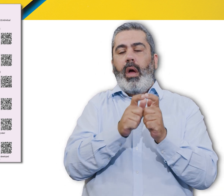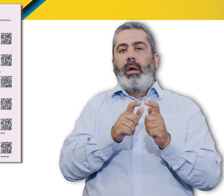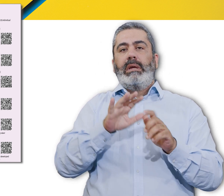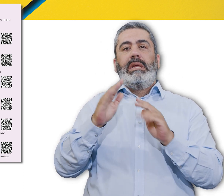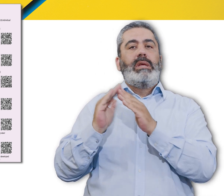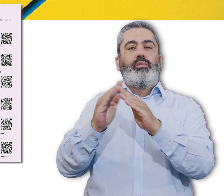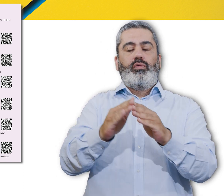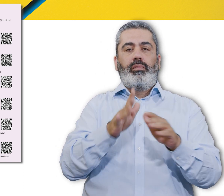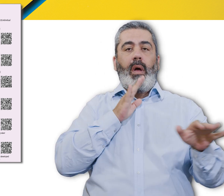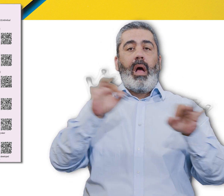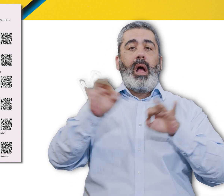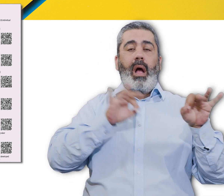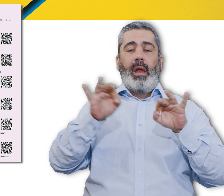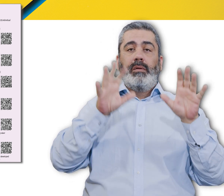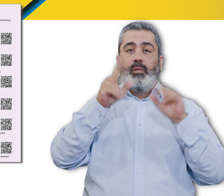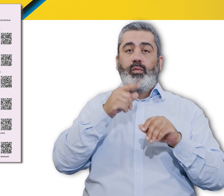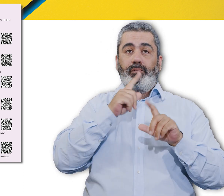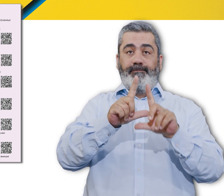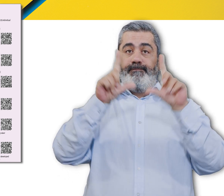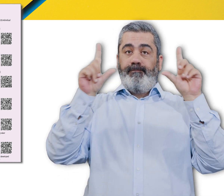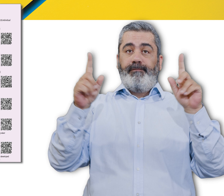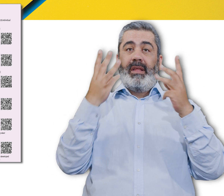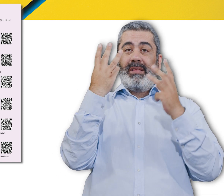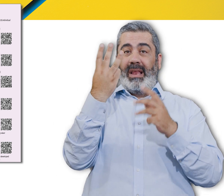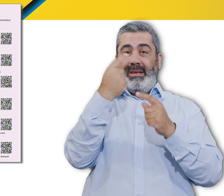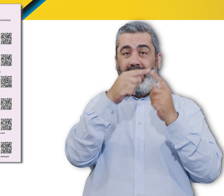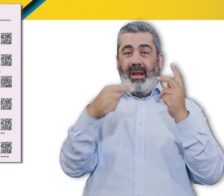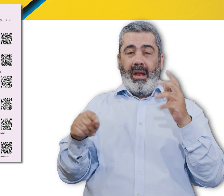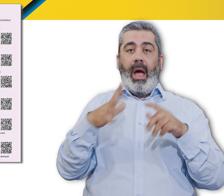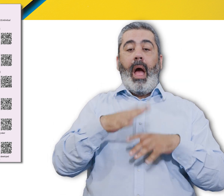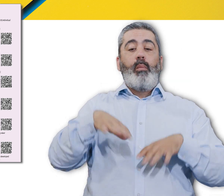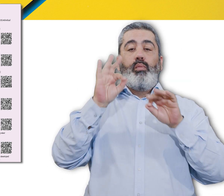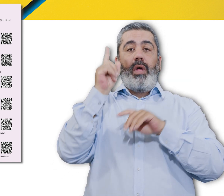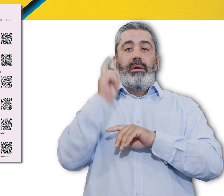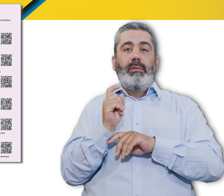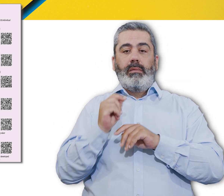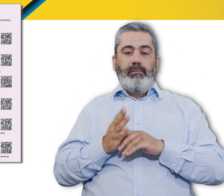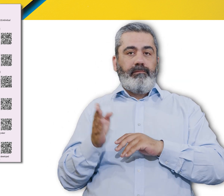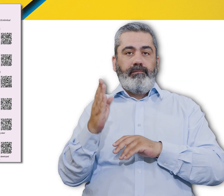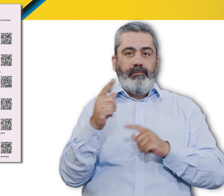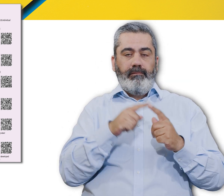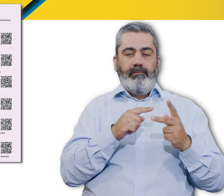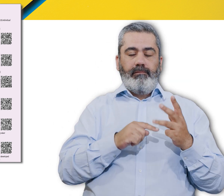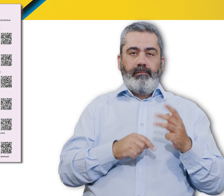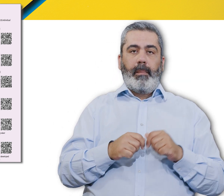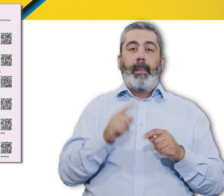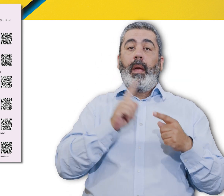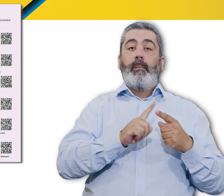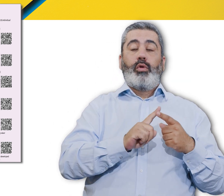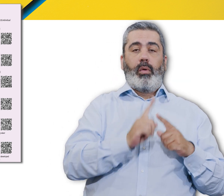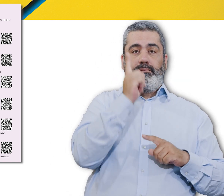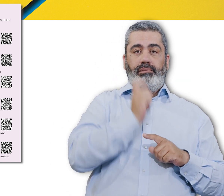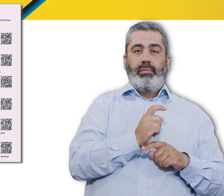and settlements. Map of the park area marking the 3 different starting points of the proposed routes. Starting point